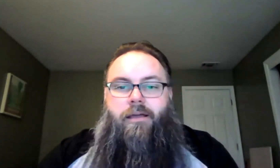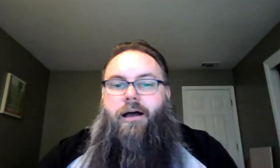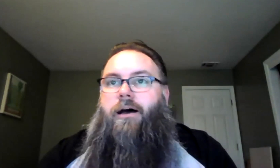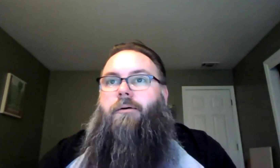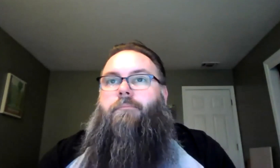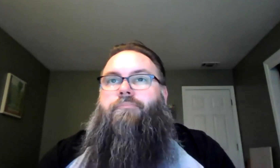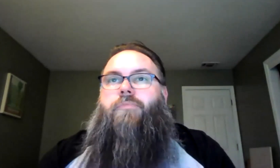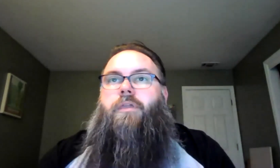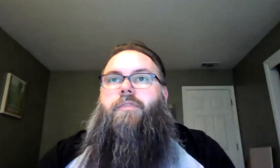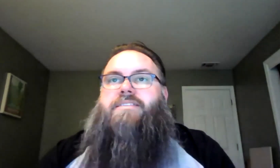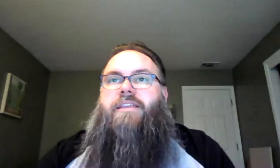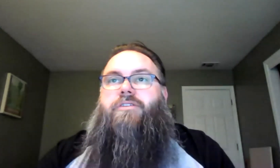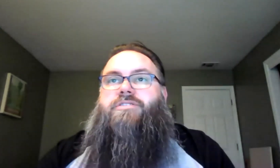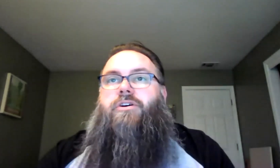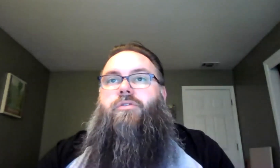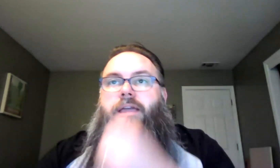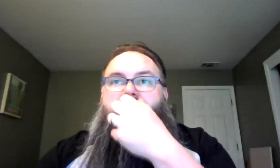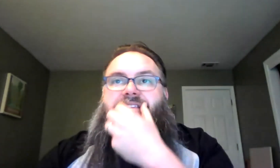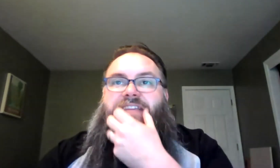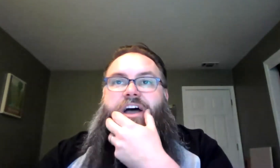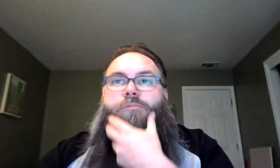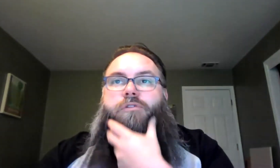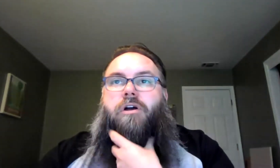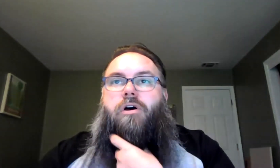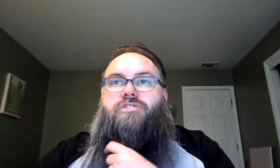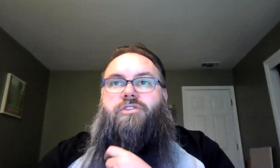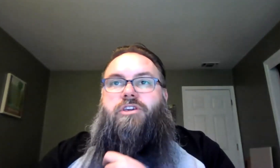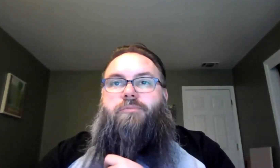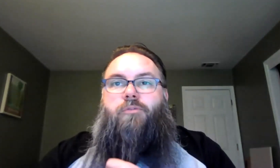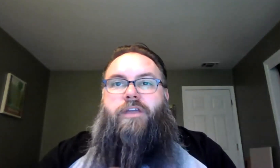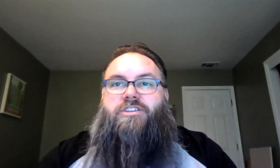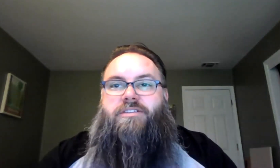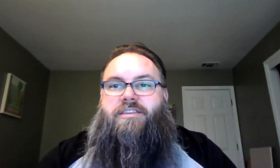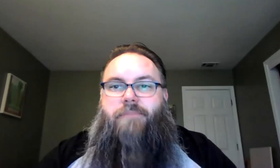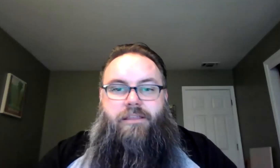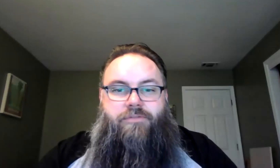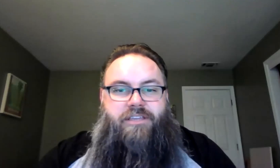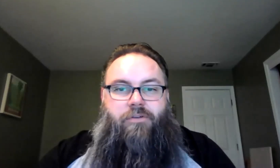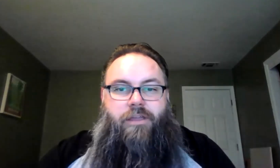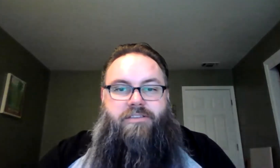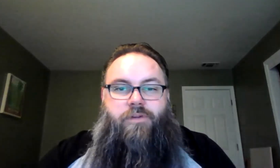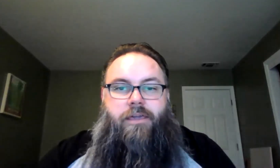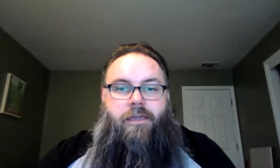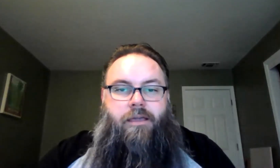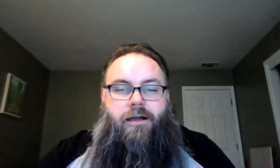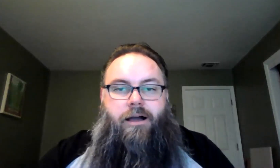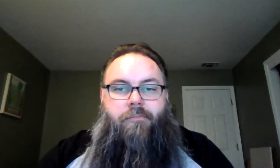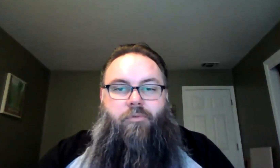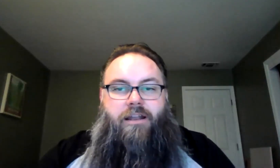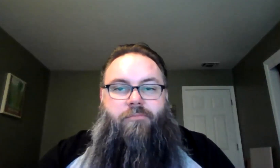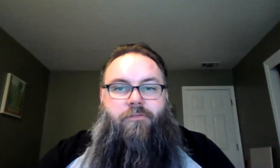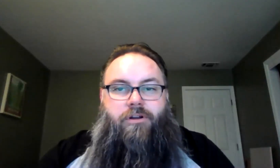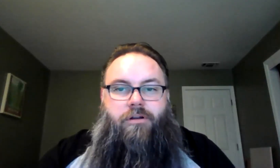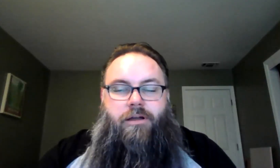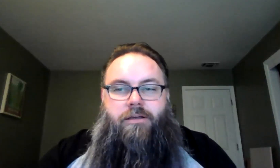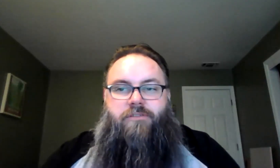link. That's in there. So it is now moving on to the Appropriations Committee. There was a hearing this week. We